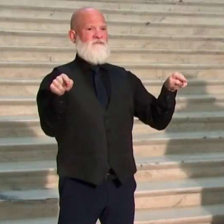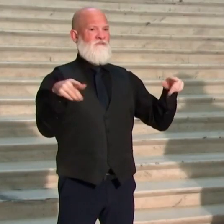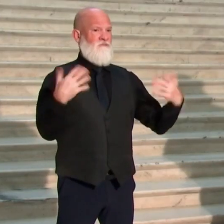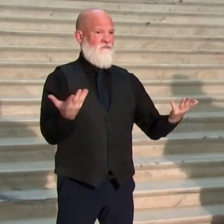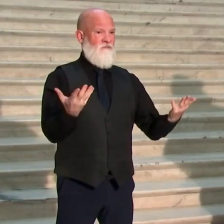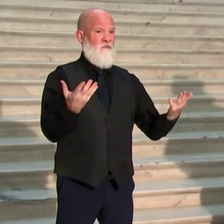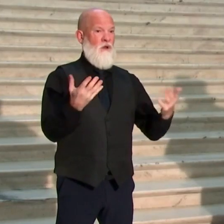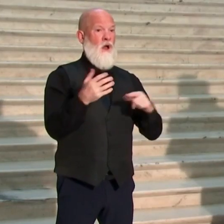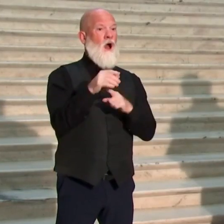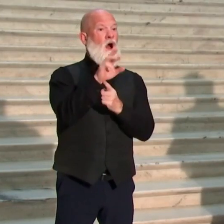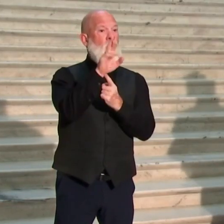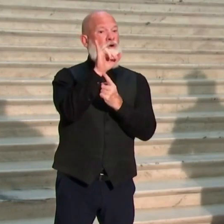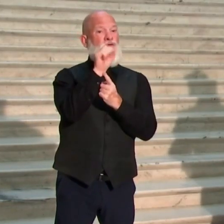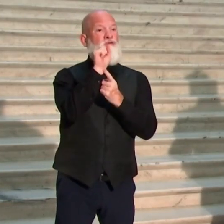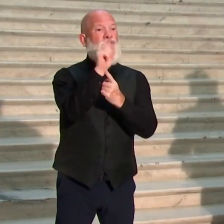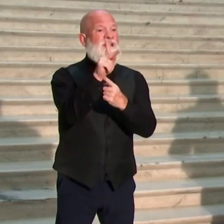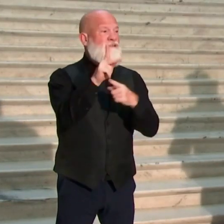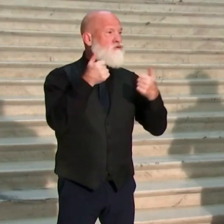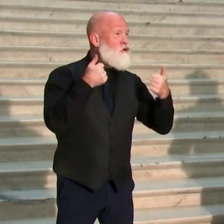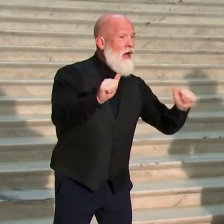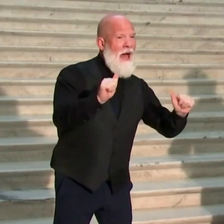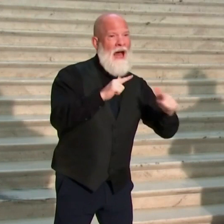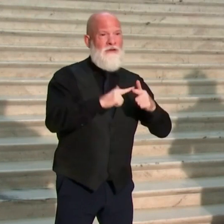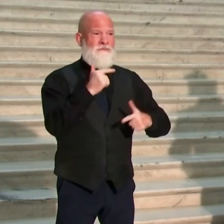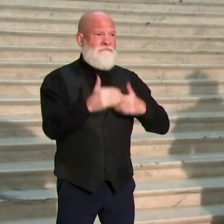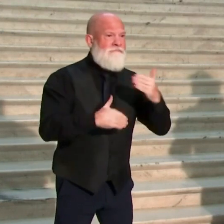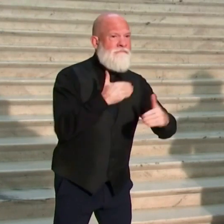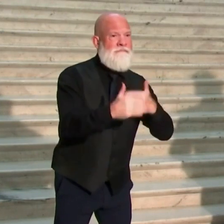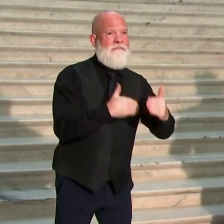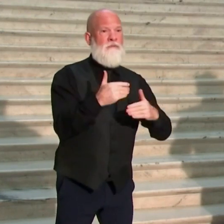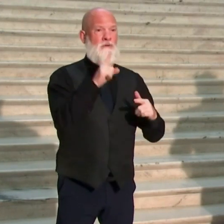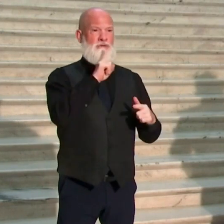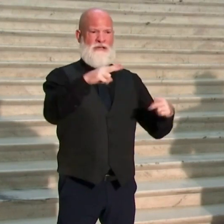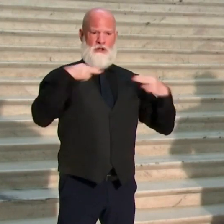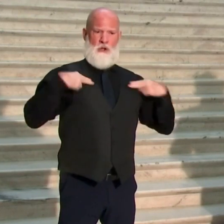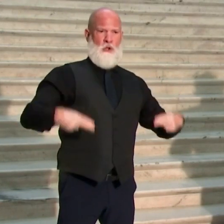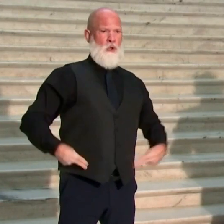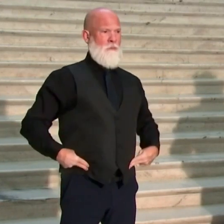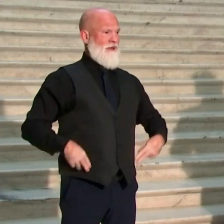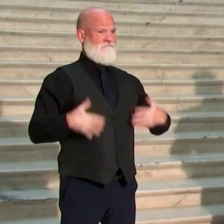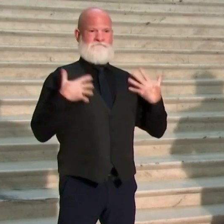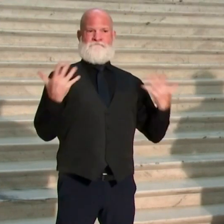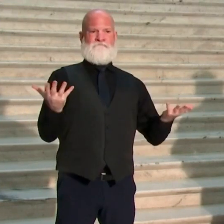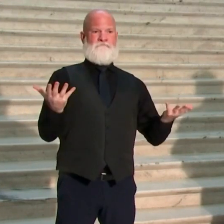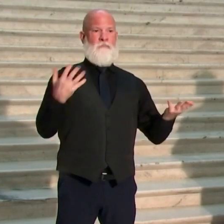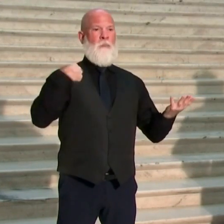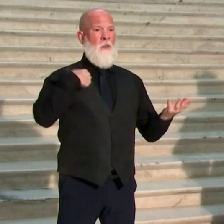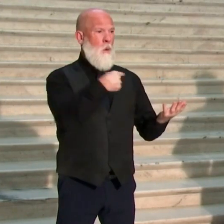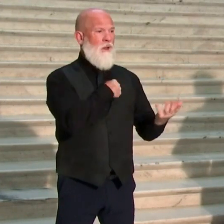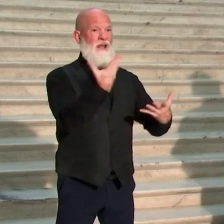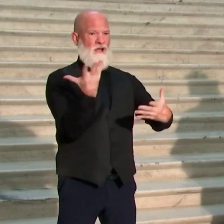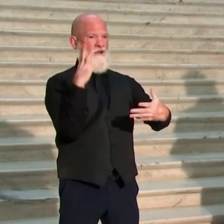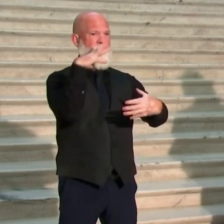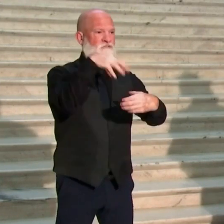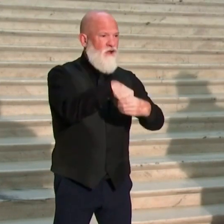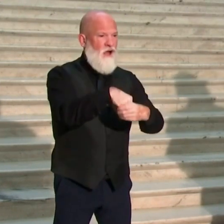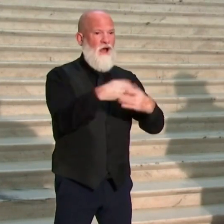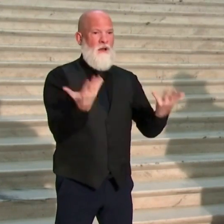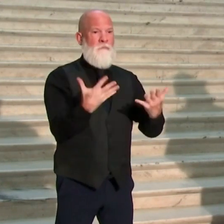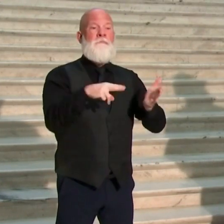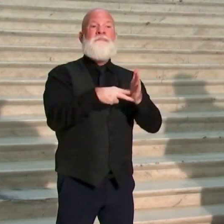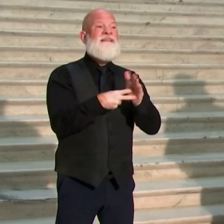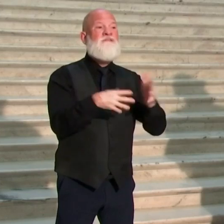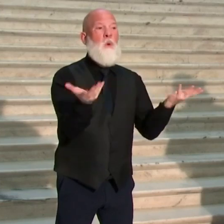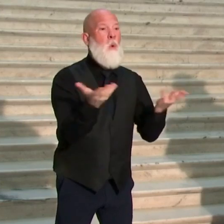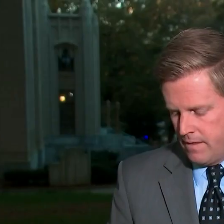said very plainly and very clearly, human beings are the most flawed part of this process. I guarantee you the numbers will be slightly